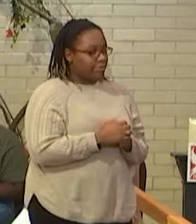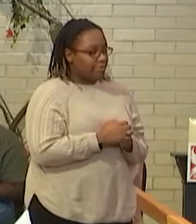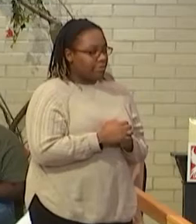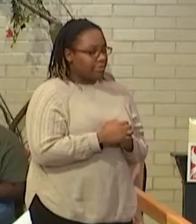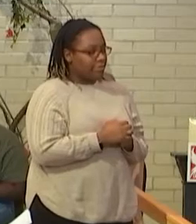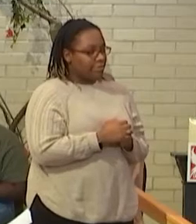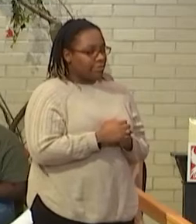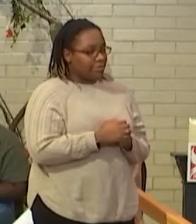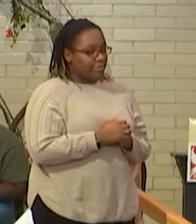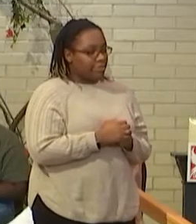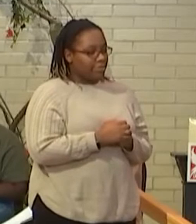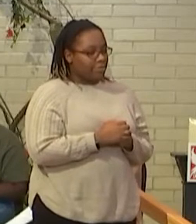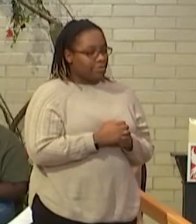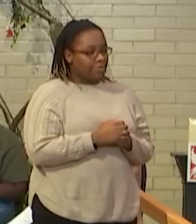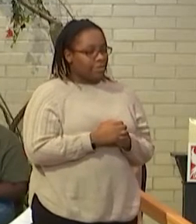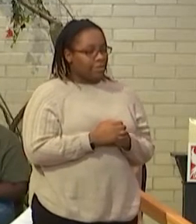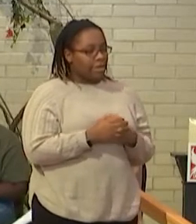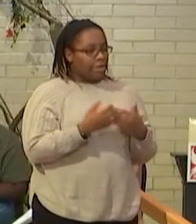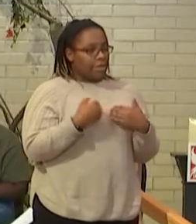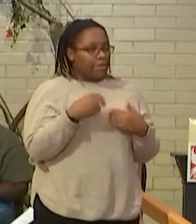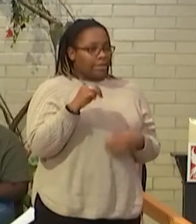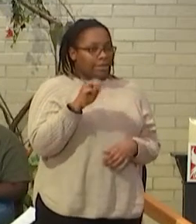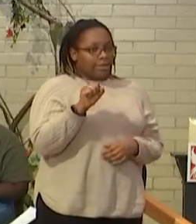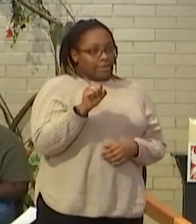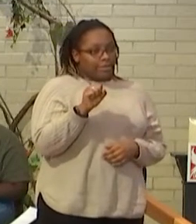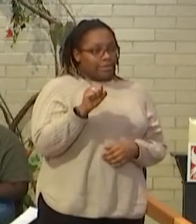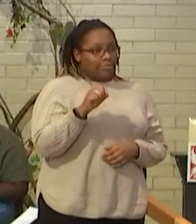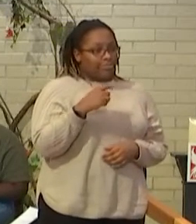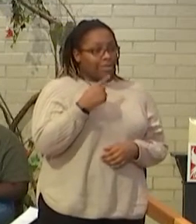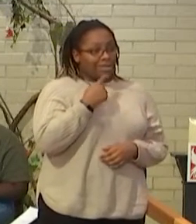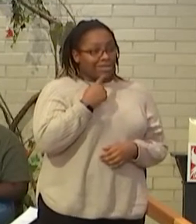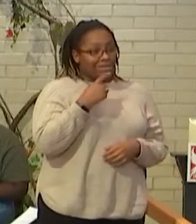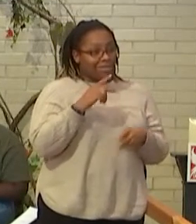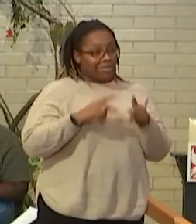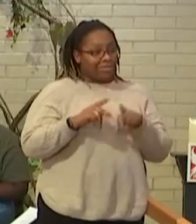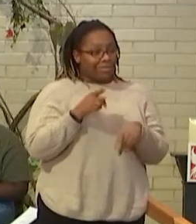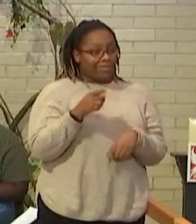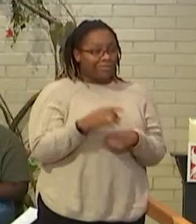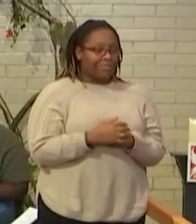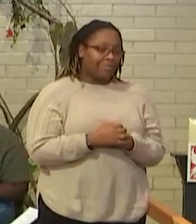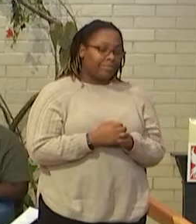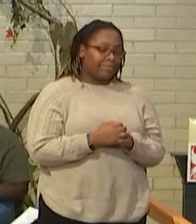Well, having MS, when I tell people that,